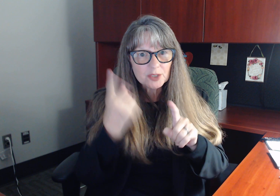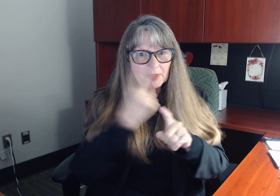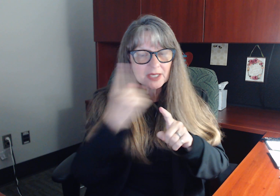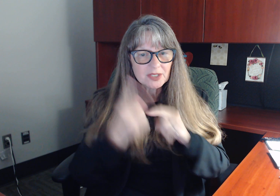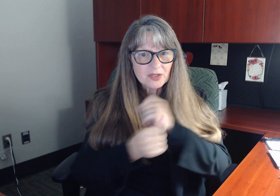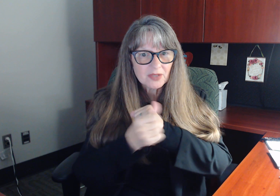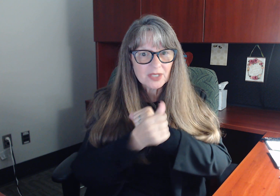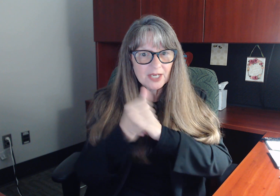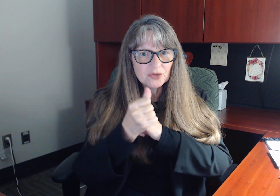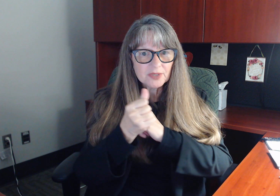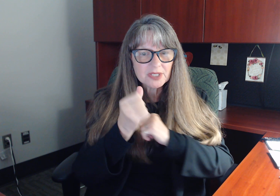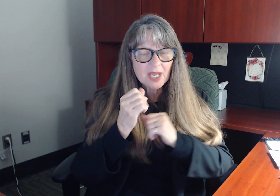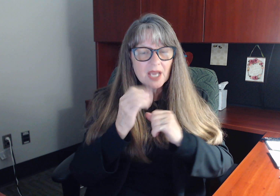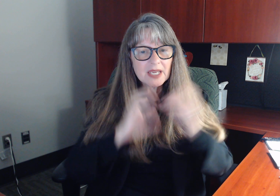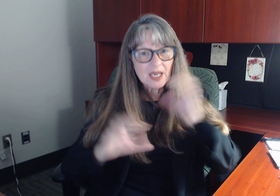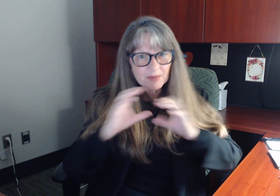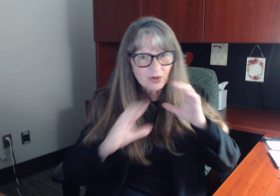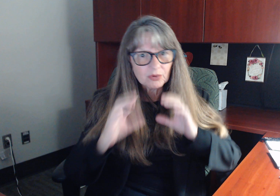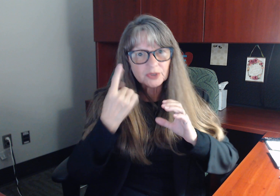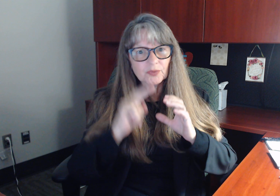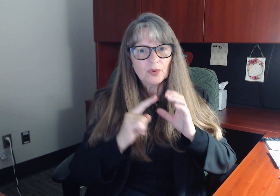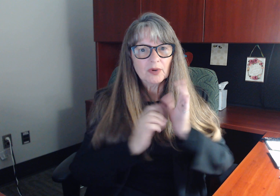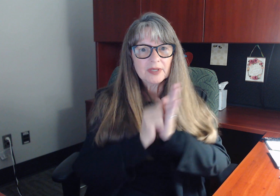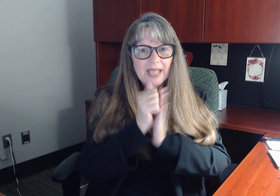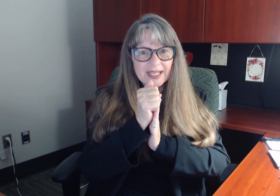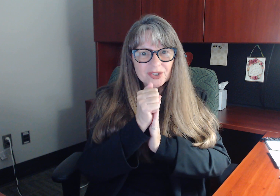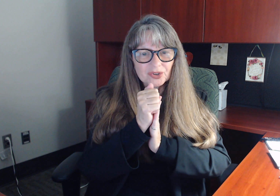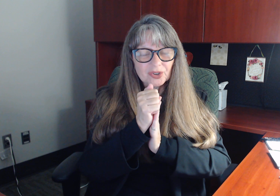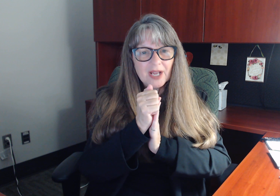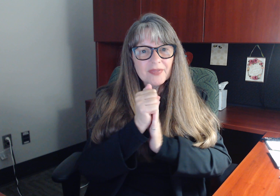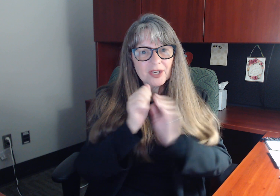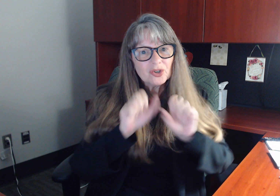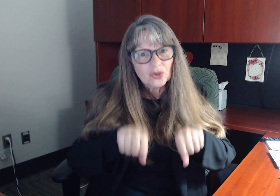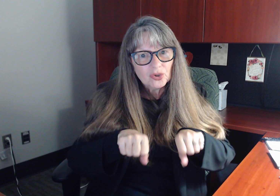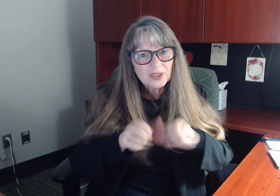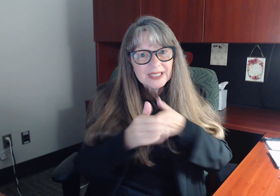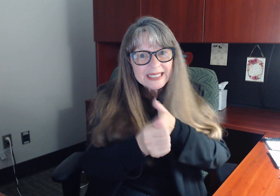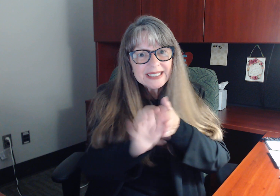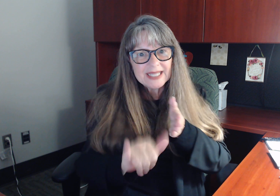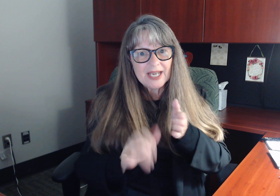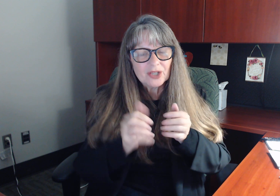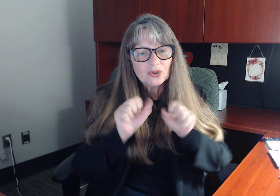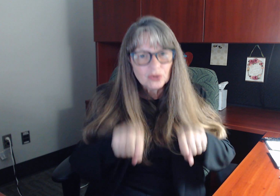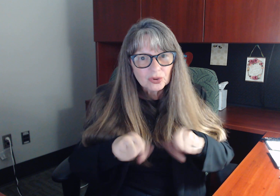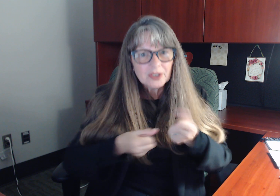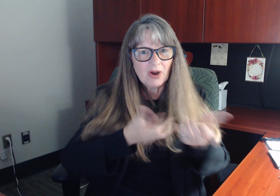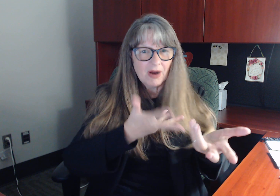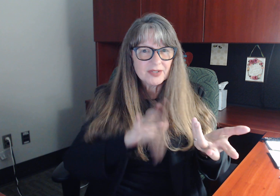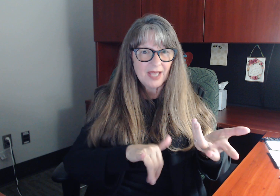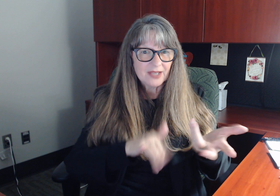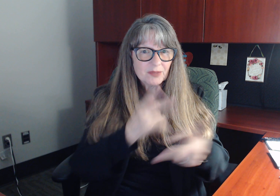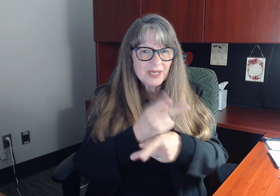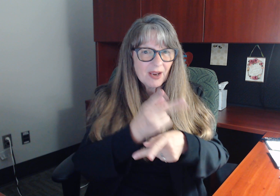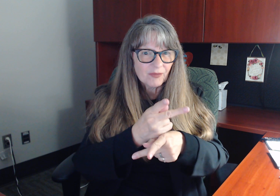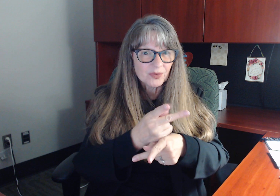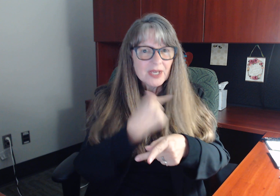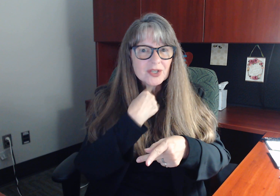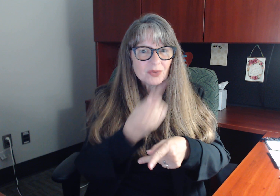because it's the dangerous chemicals for cancer, that it could lead to that. It could cause that. So be careful. So tell